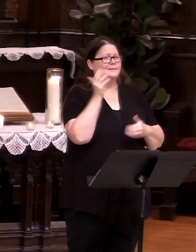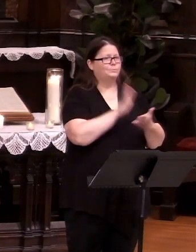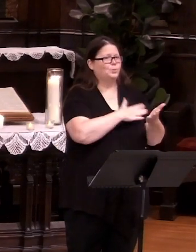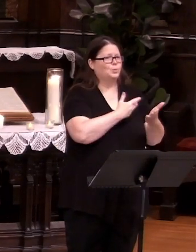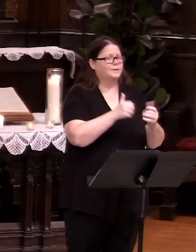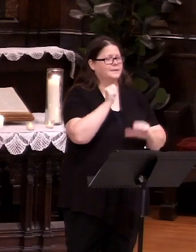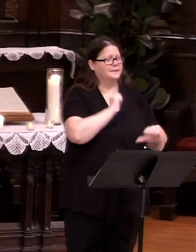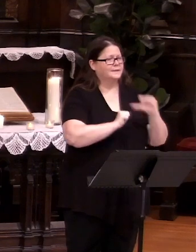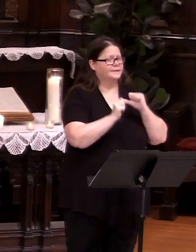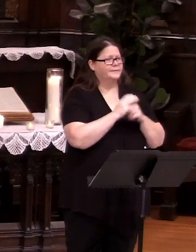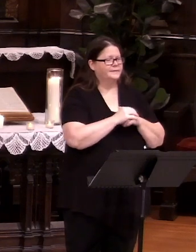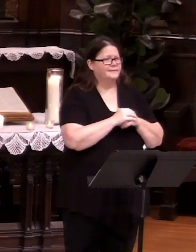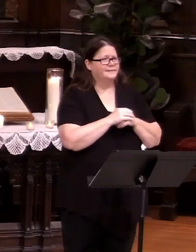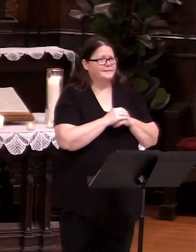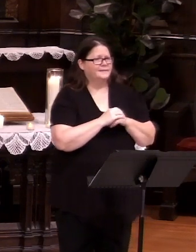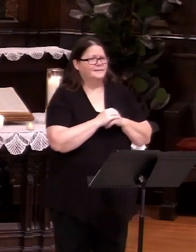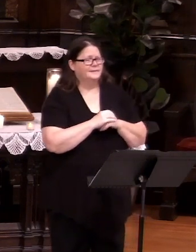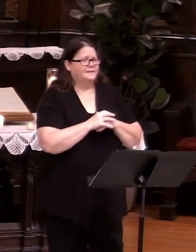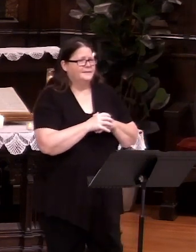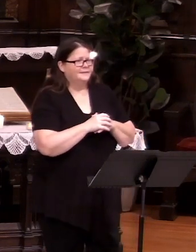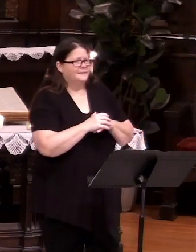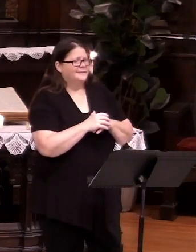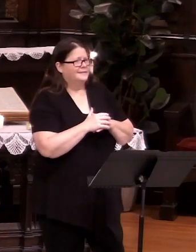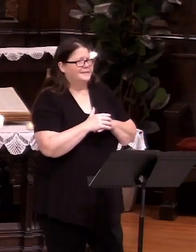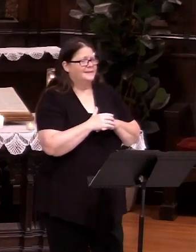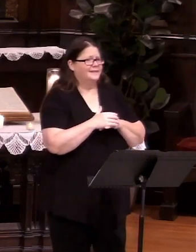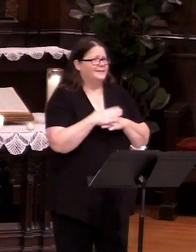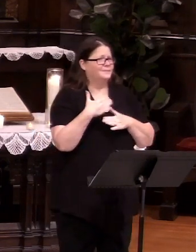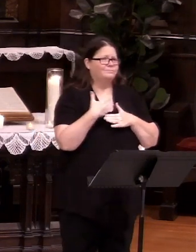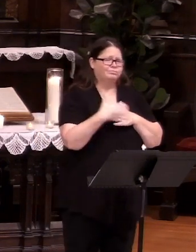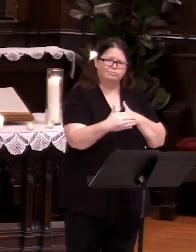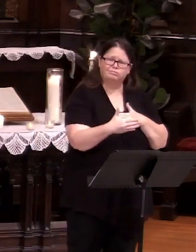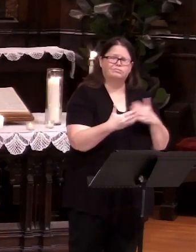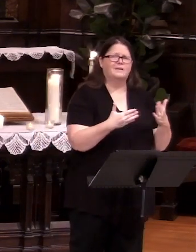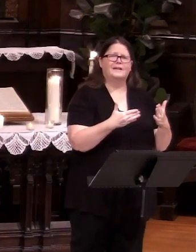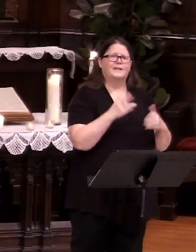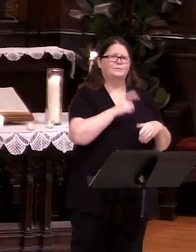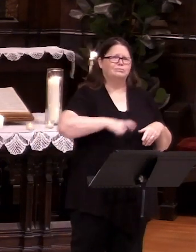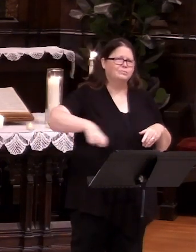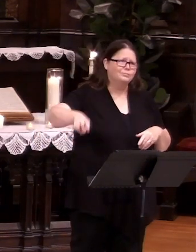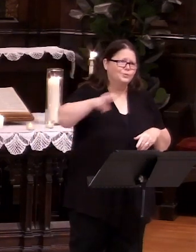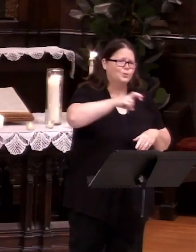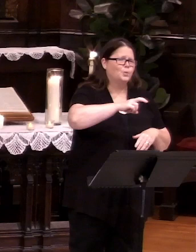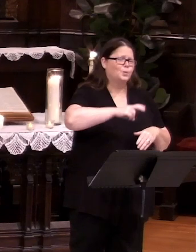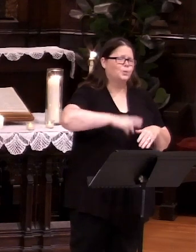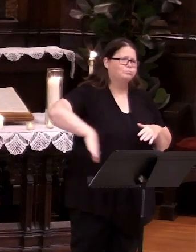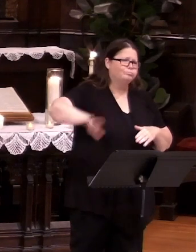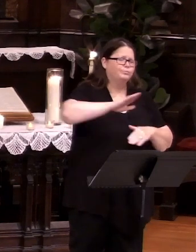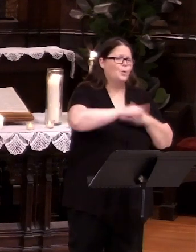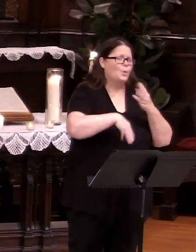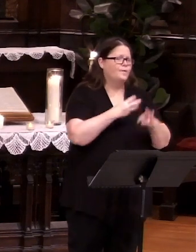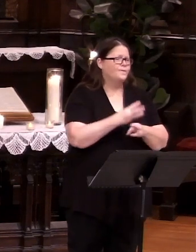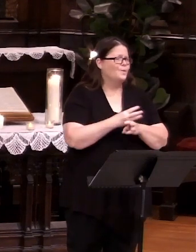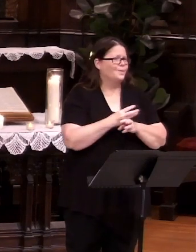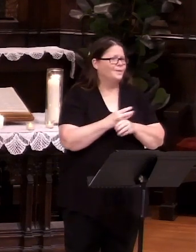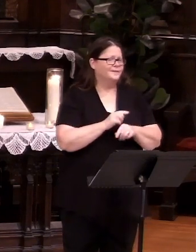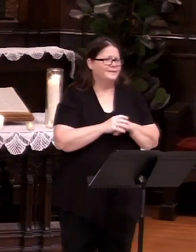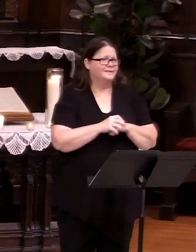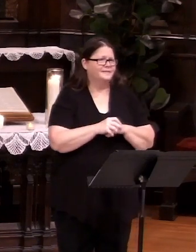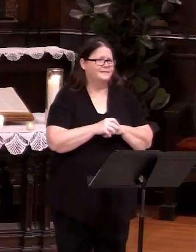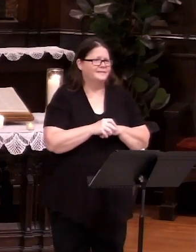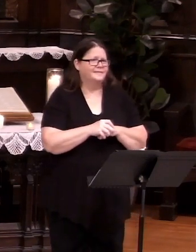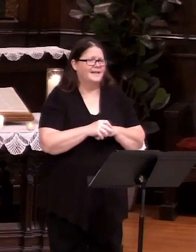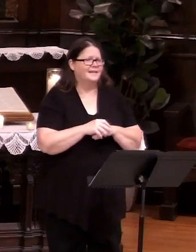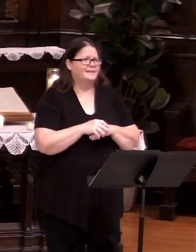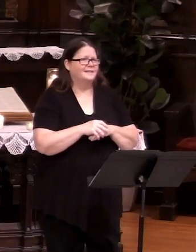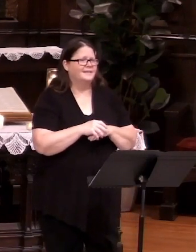This has been followed by a string of professional tours and worldwide productions and numerous cast